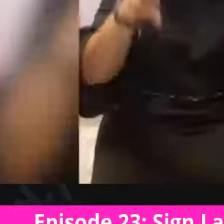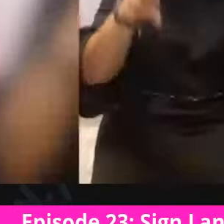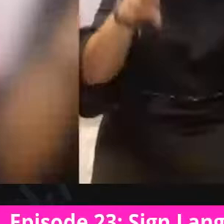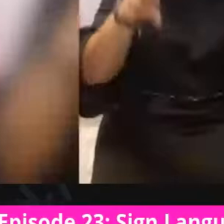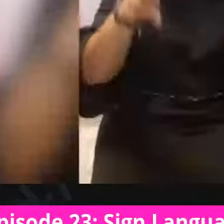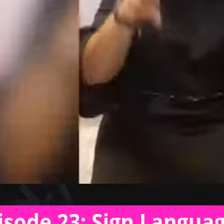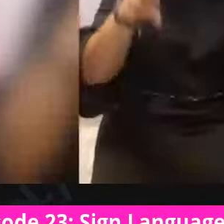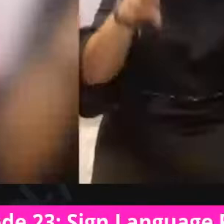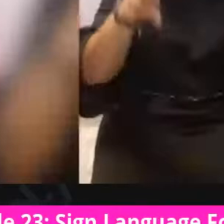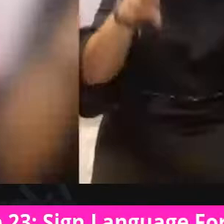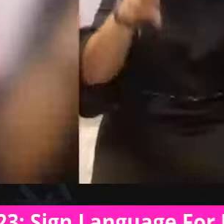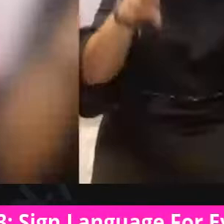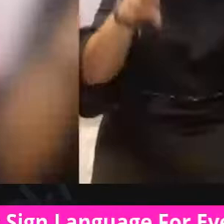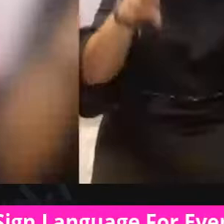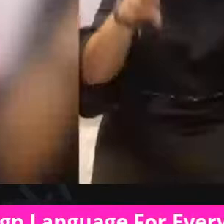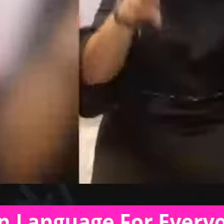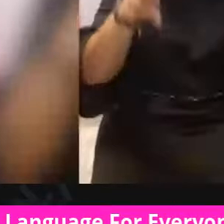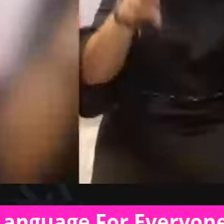kerusi,